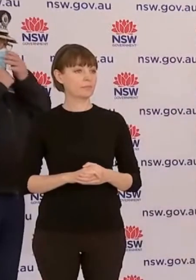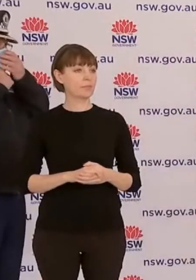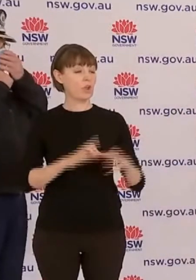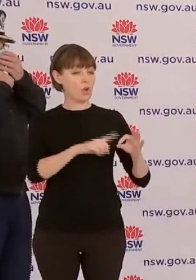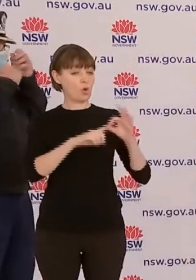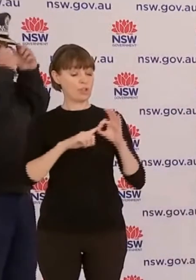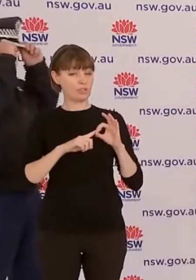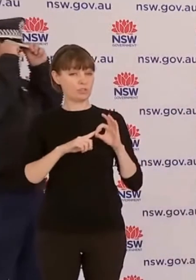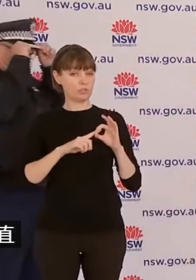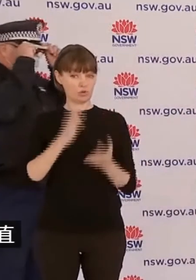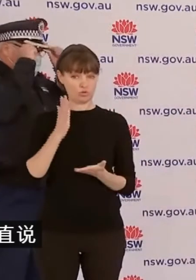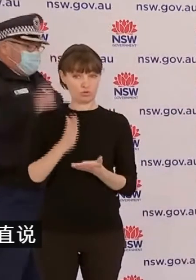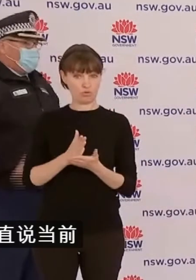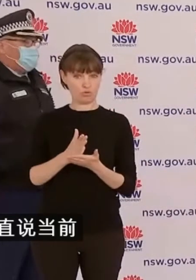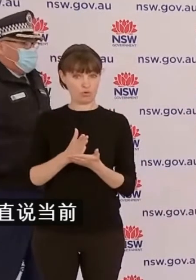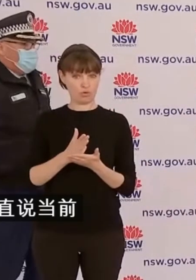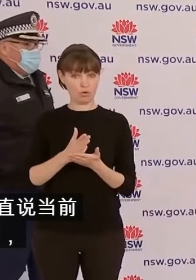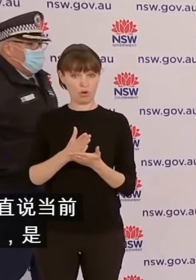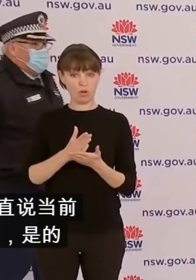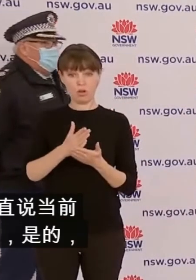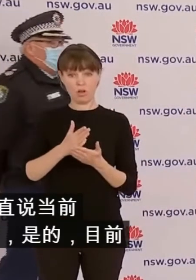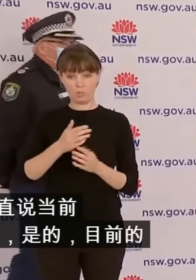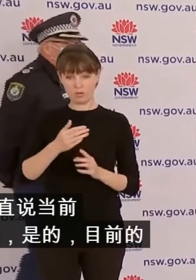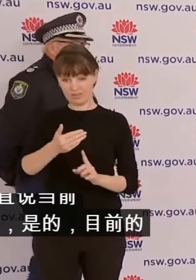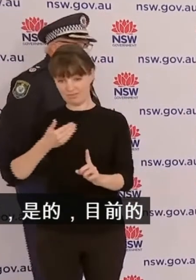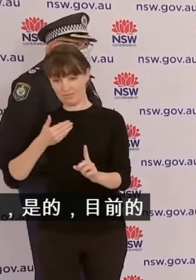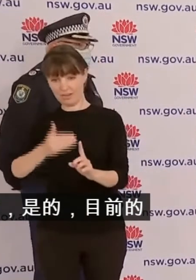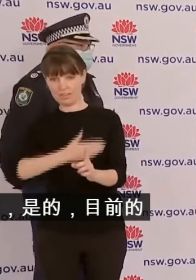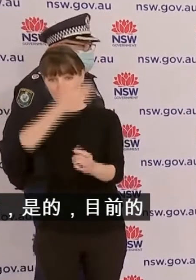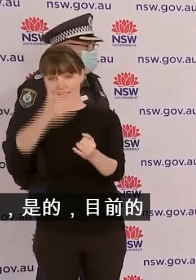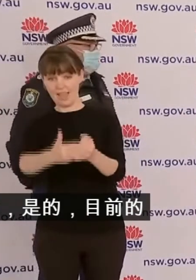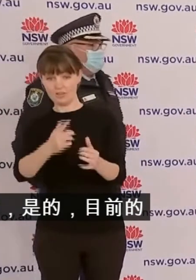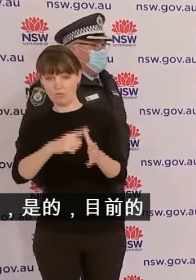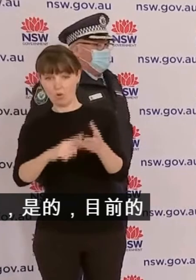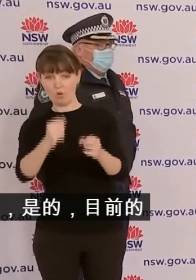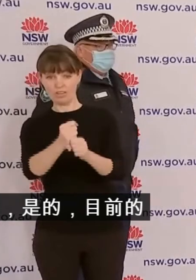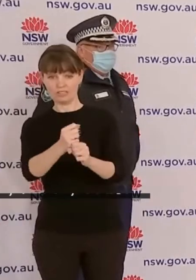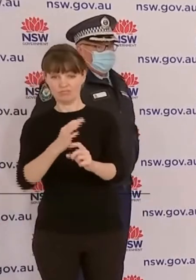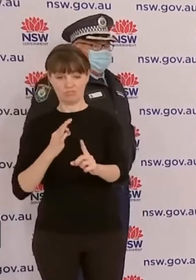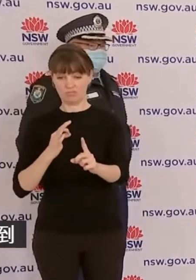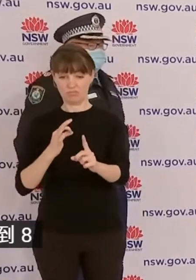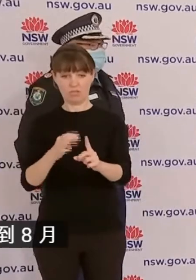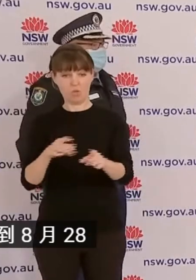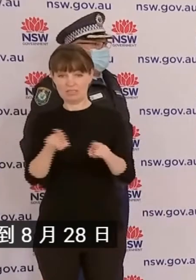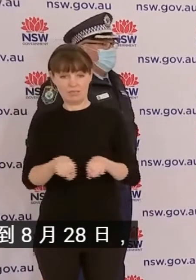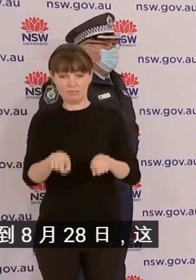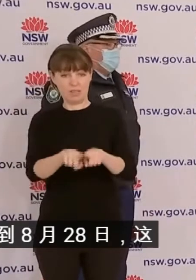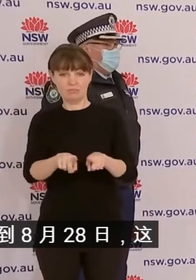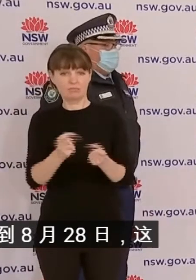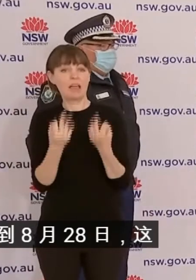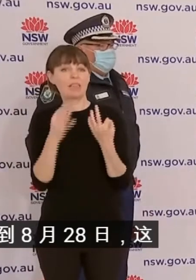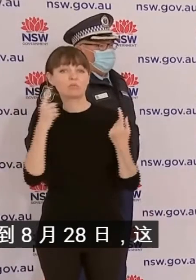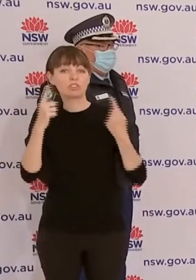significantly. Oh, well, we've always said the current restrictions... In terms of this restriction. Oh, yeah, the current restrictions in place will be there at least until the 28th of August. If